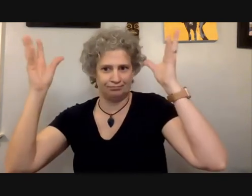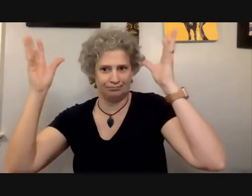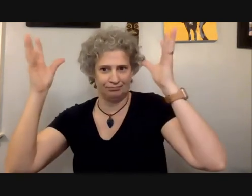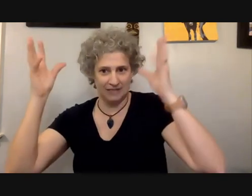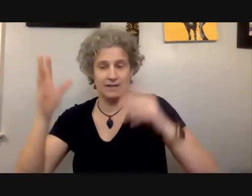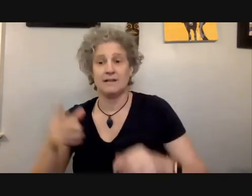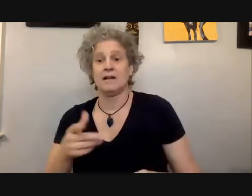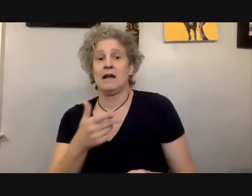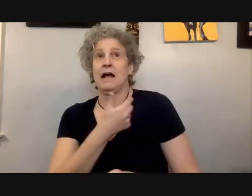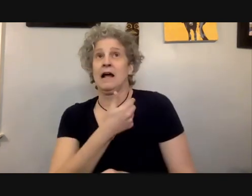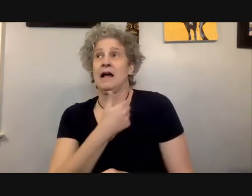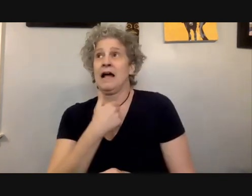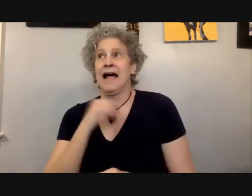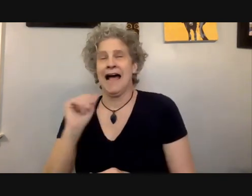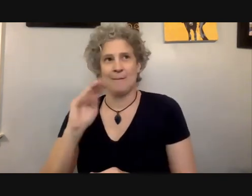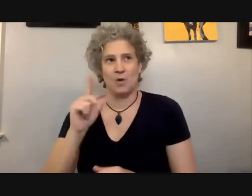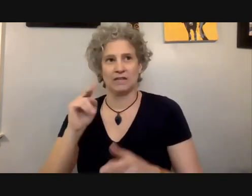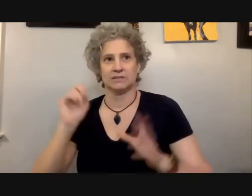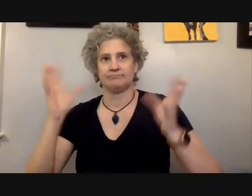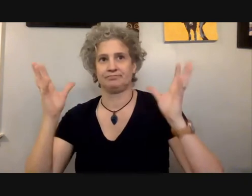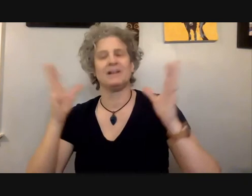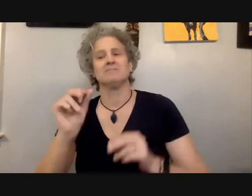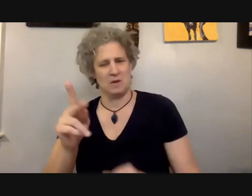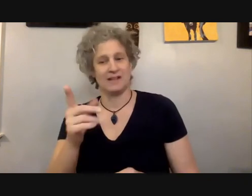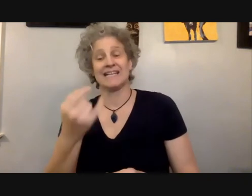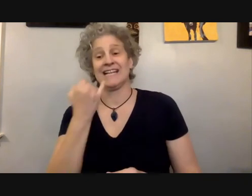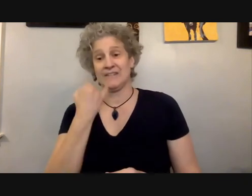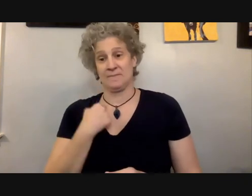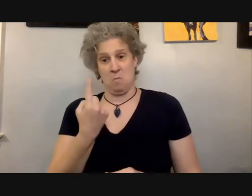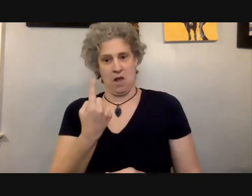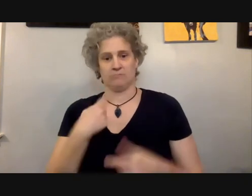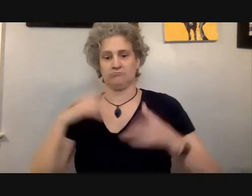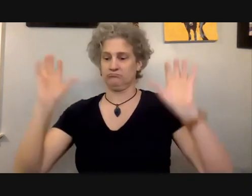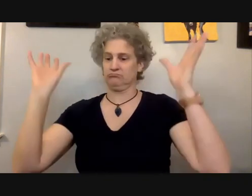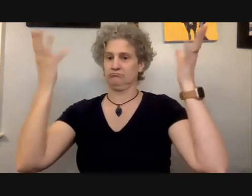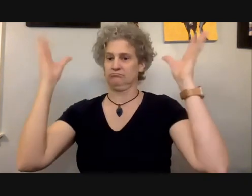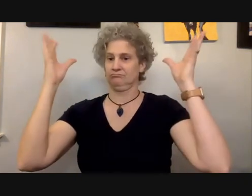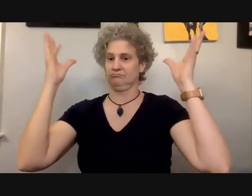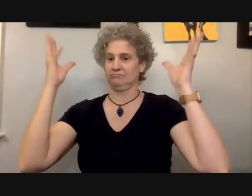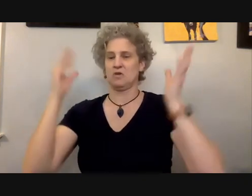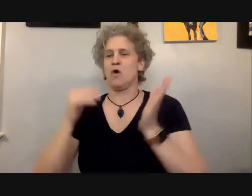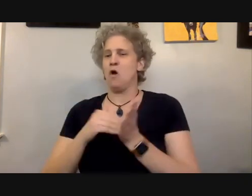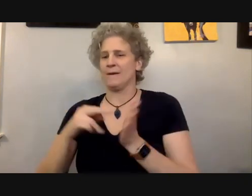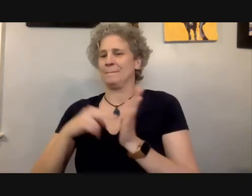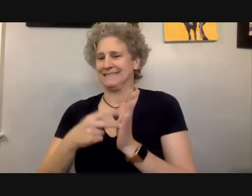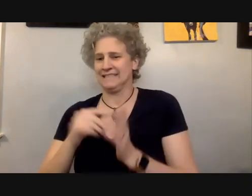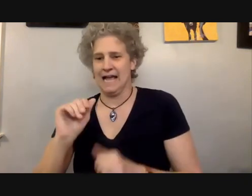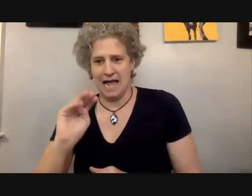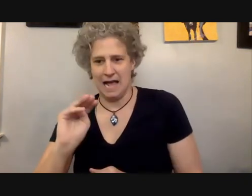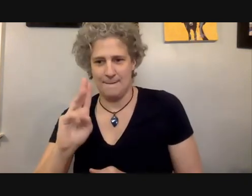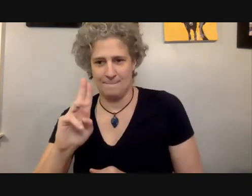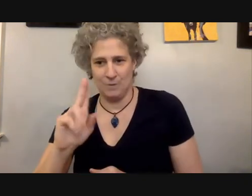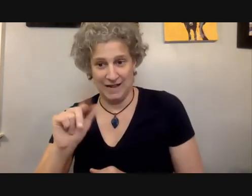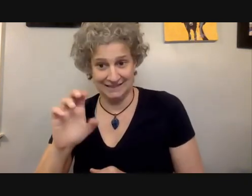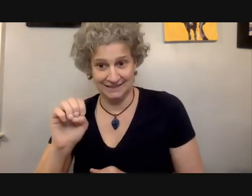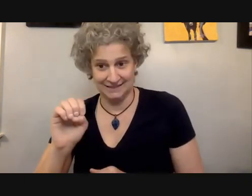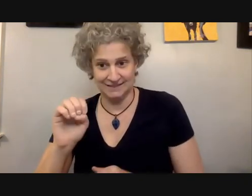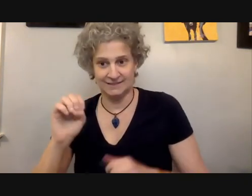For police, I do this typically. Now I'm kind of thinking out loud. Ambulance. If I do it